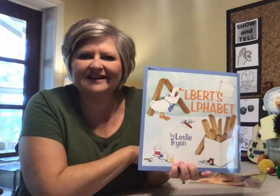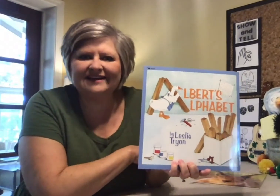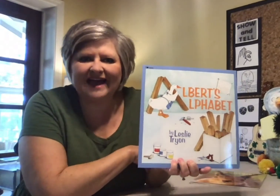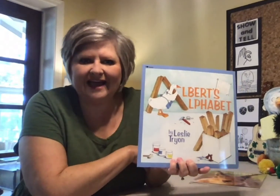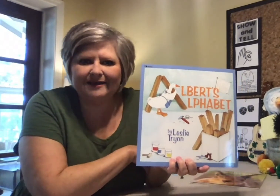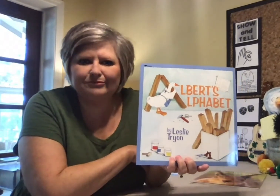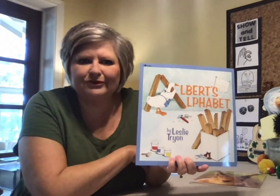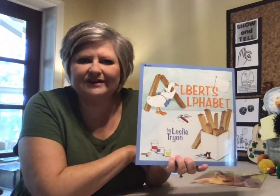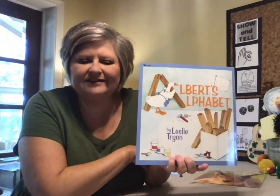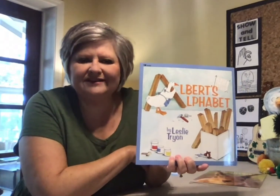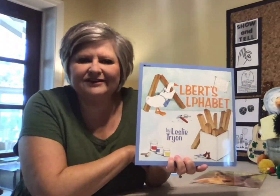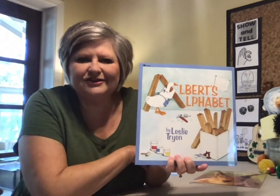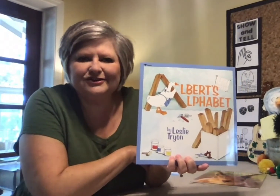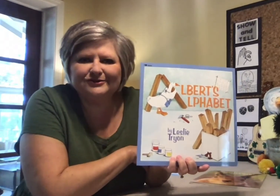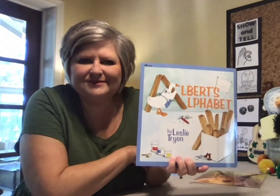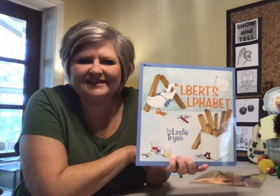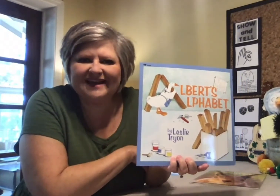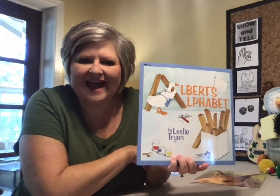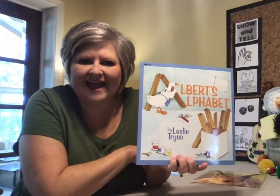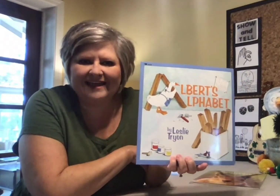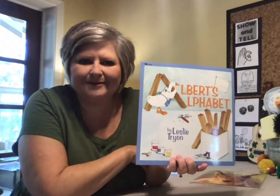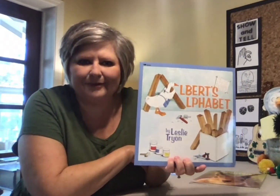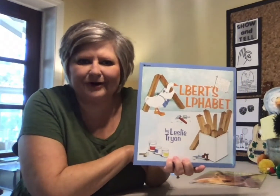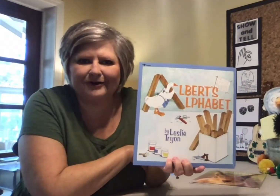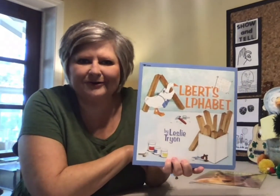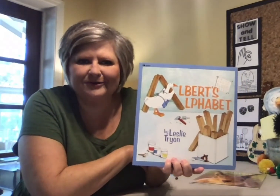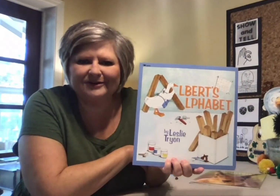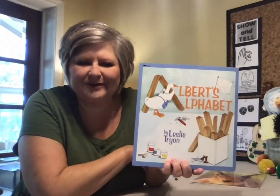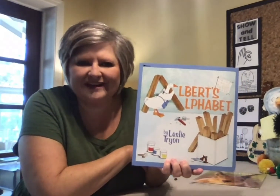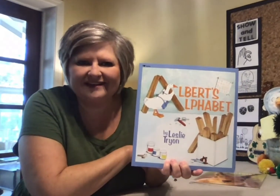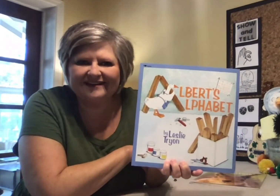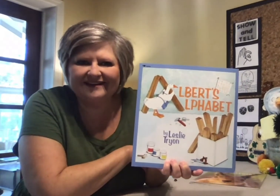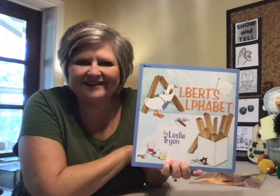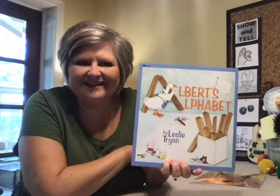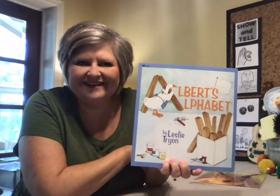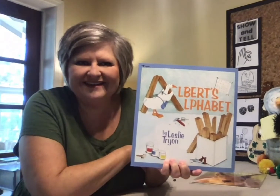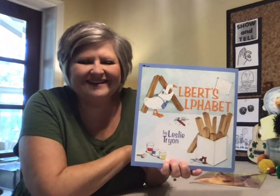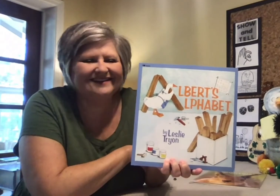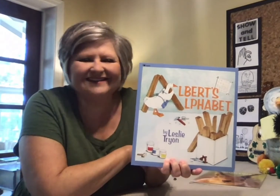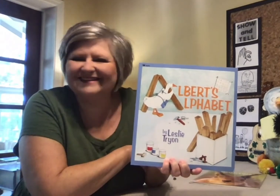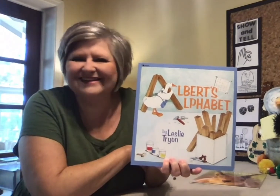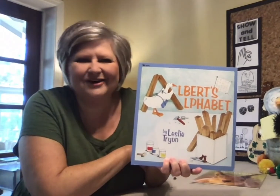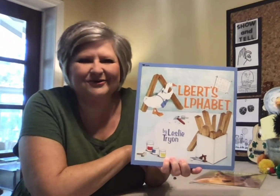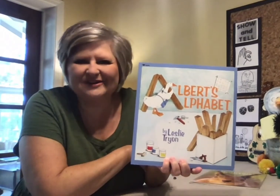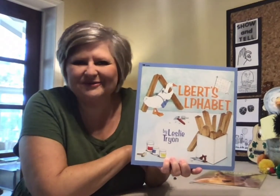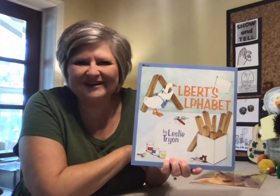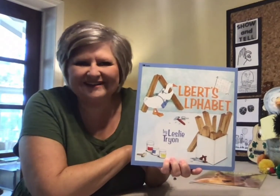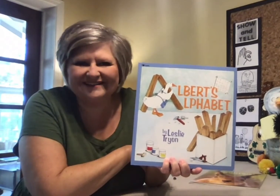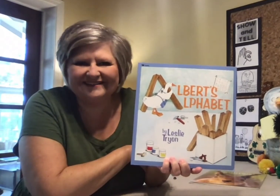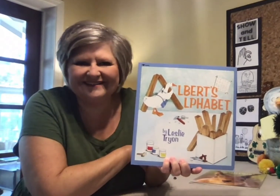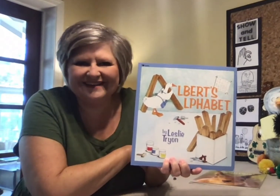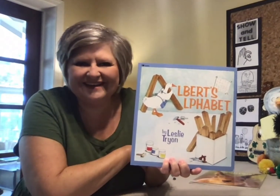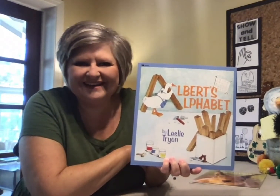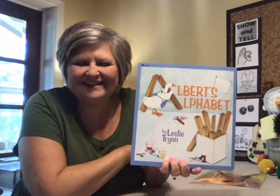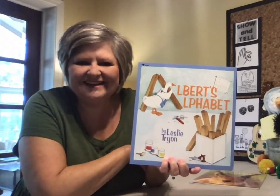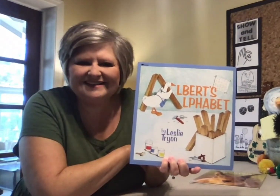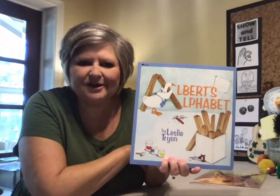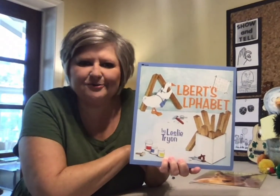an apron using a hammer, would we? No, we wouldn't. Let's open